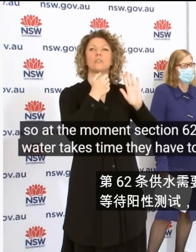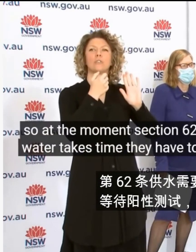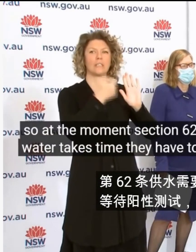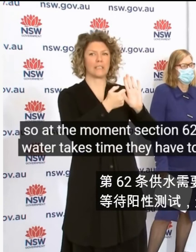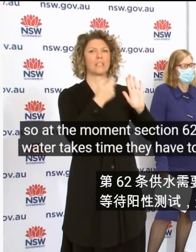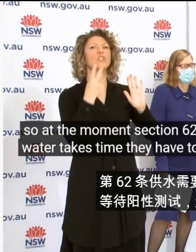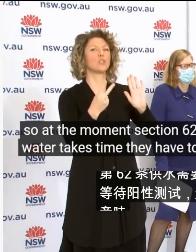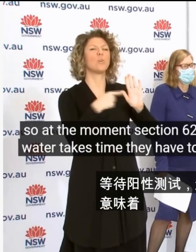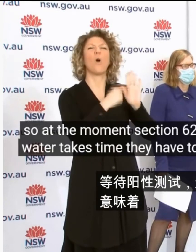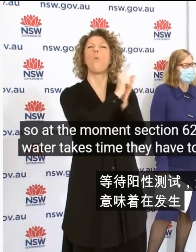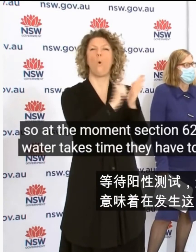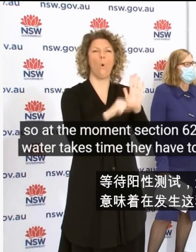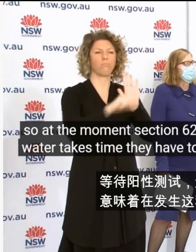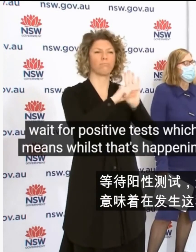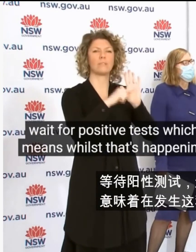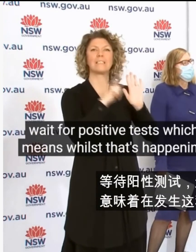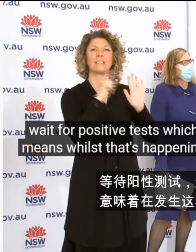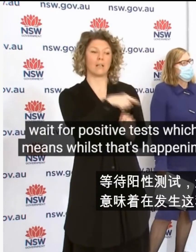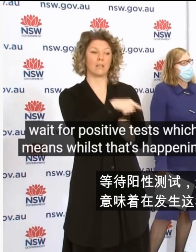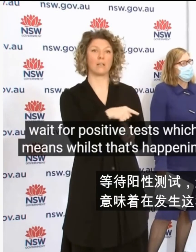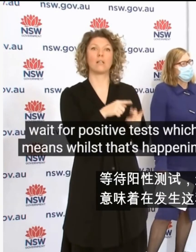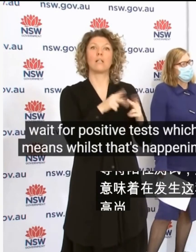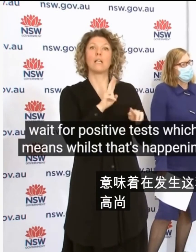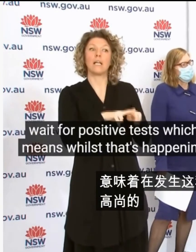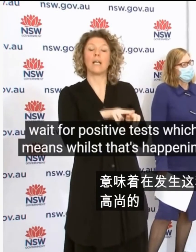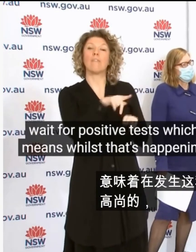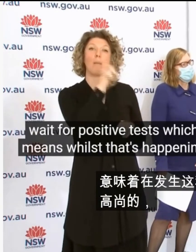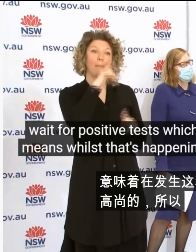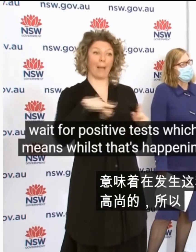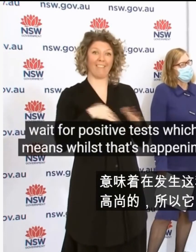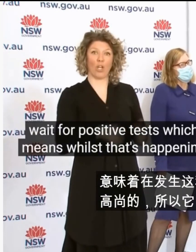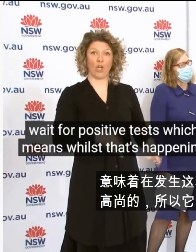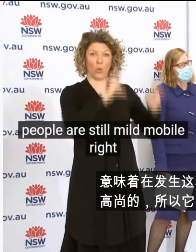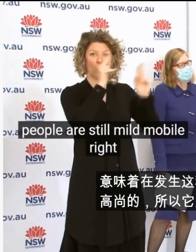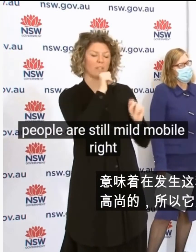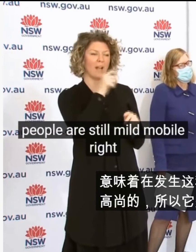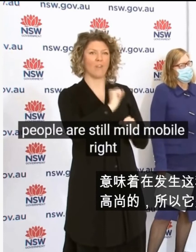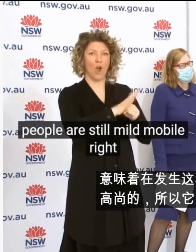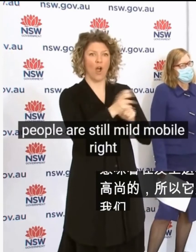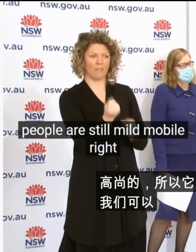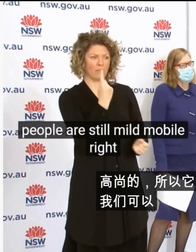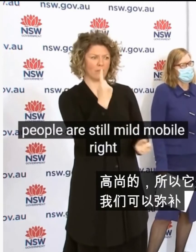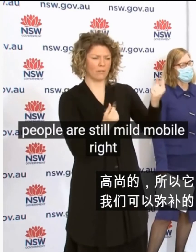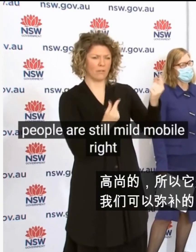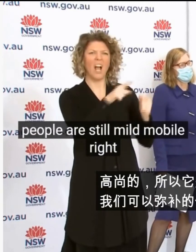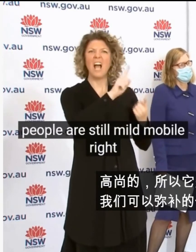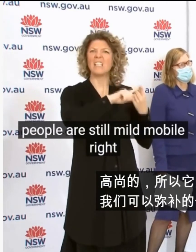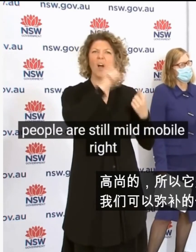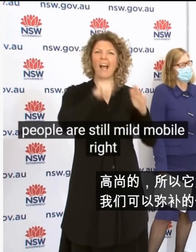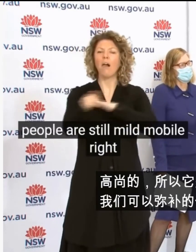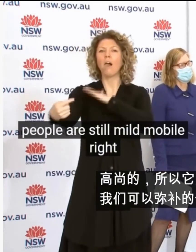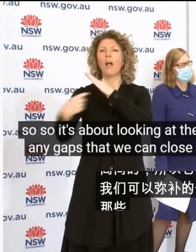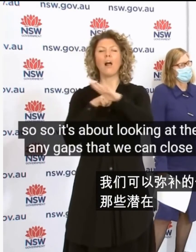positive tests, which means whilst that's happening, people are still mobile, right? So it's about looking at are there any gaps that we can